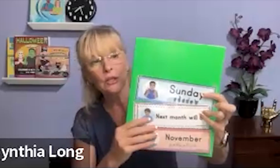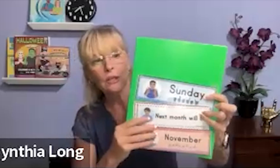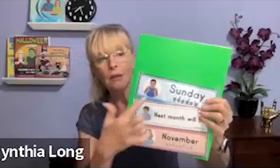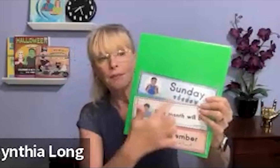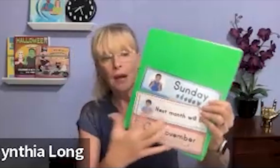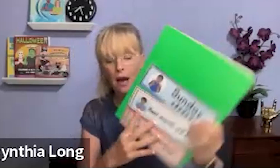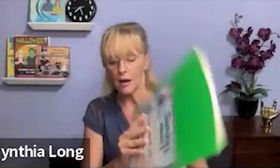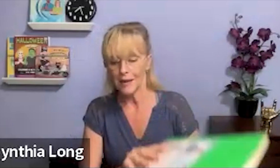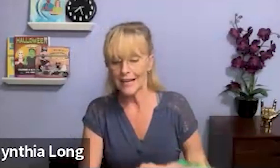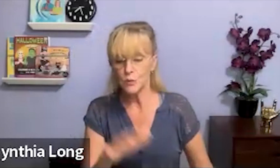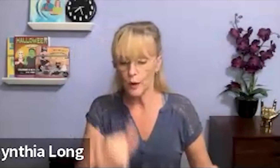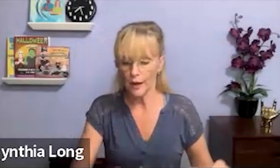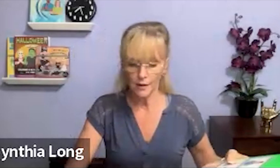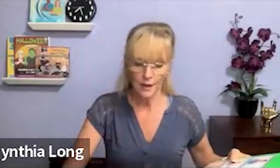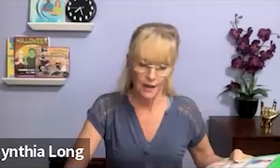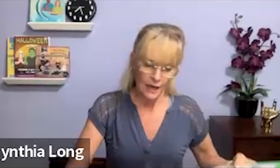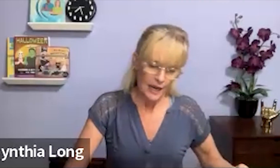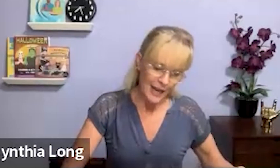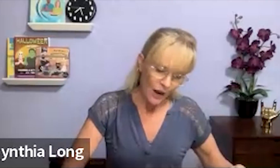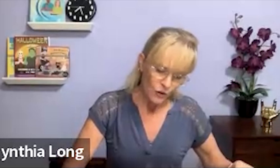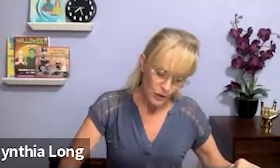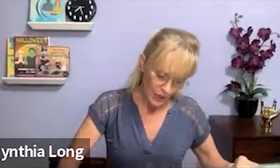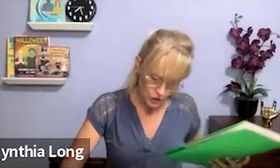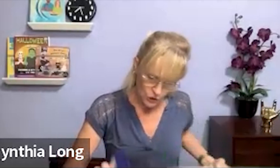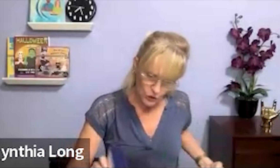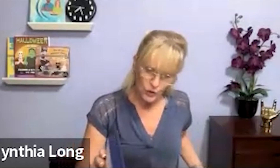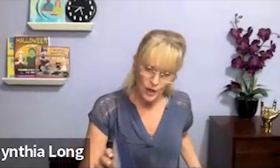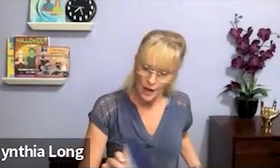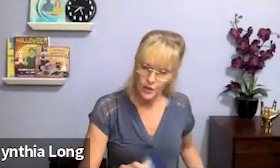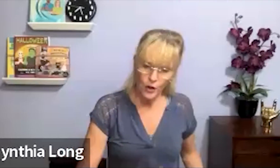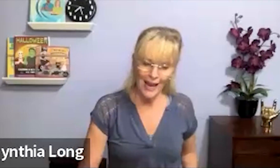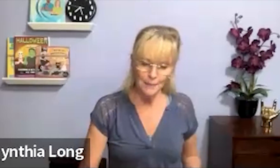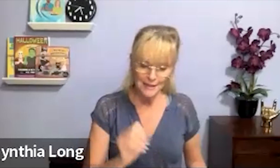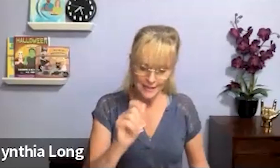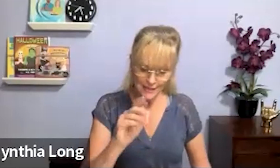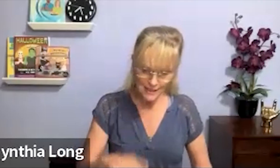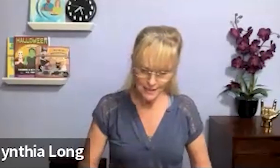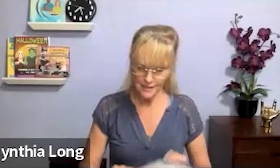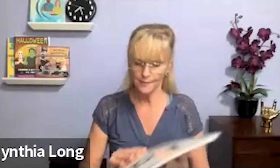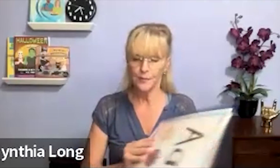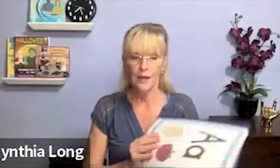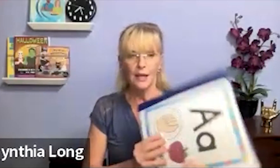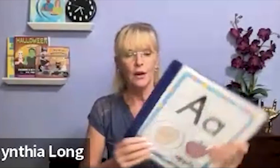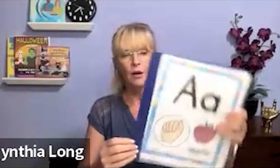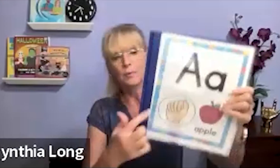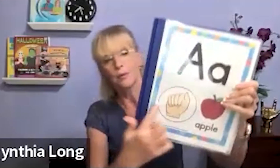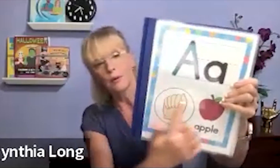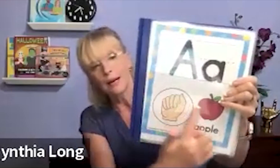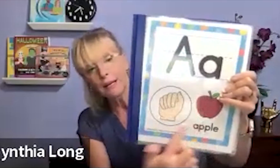picture as well. Now you got your ABCs that'll help right